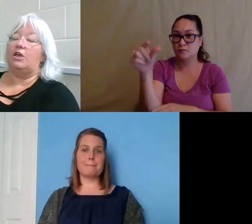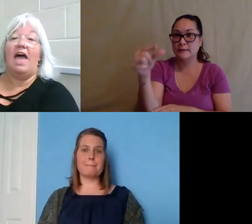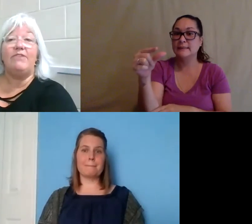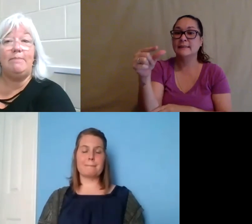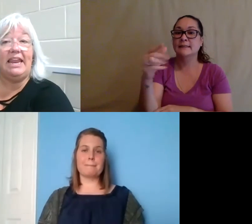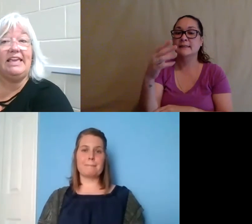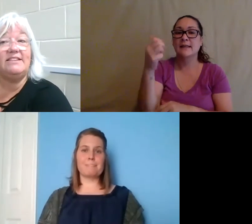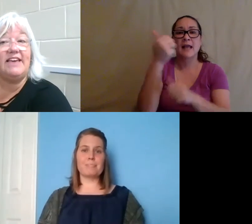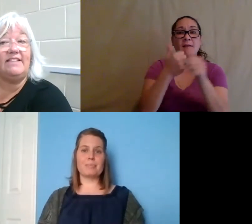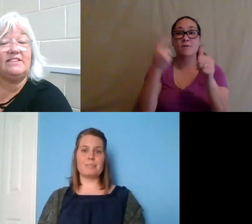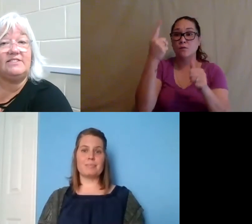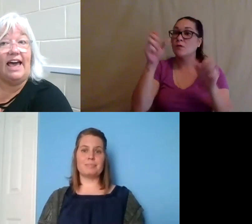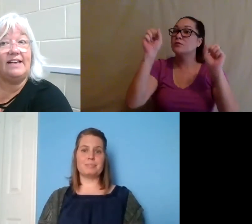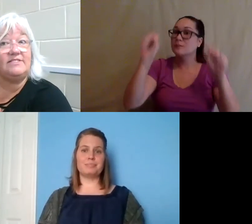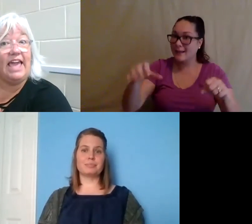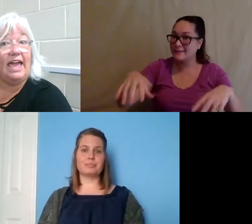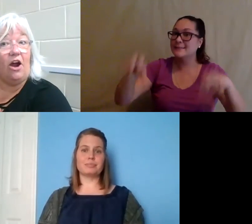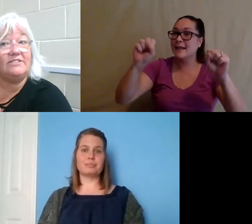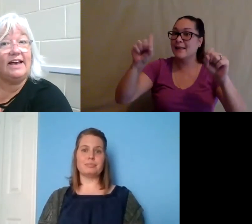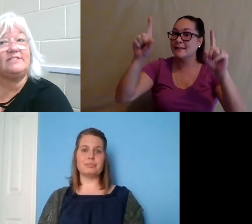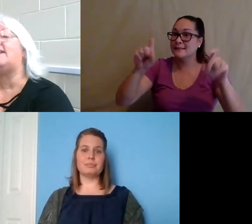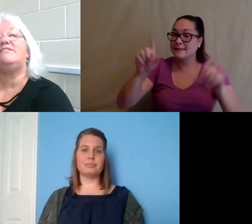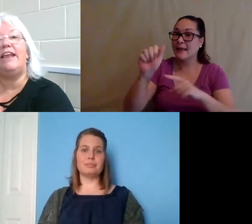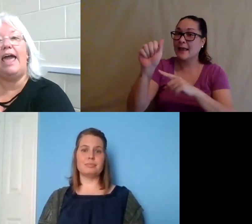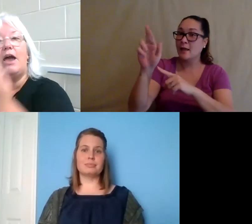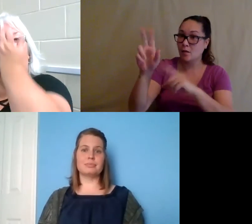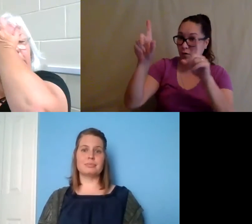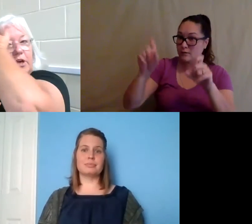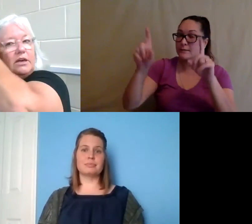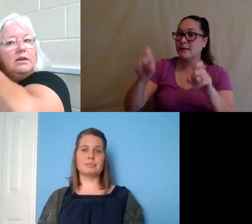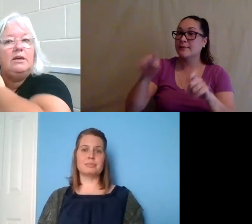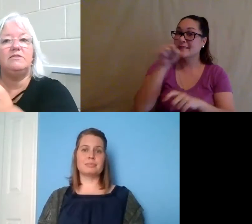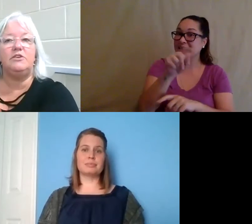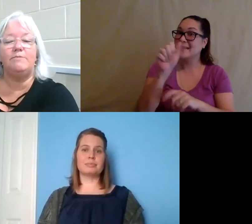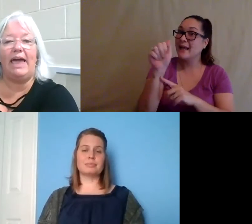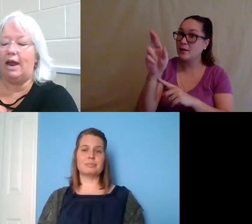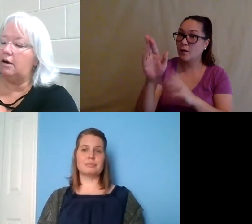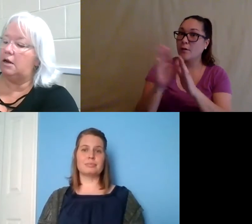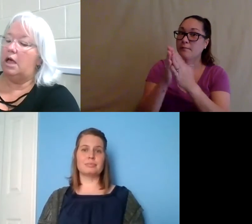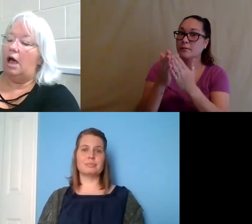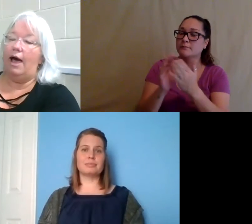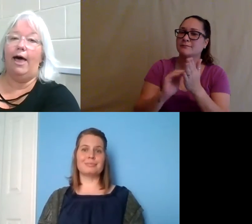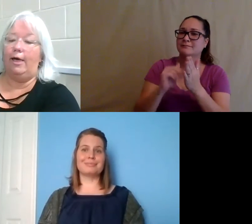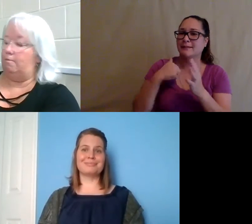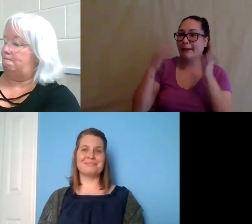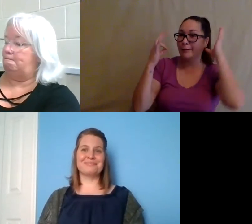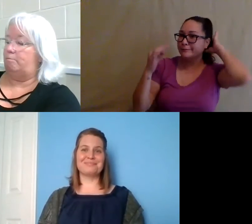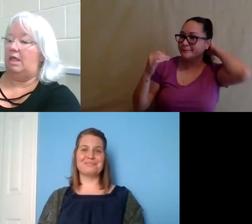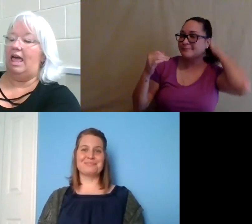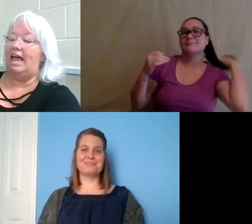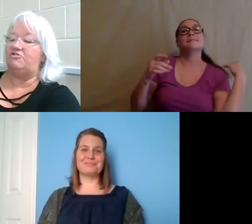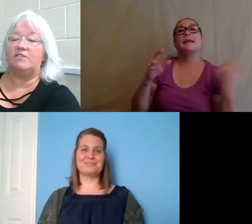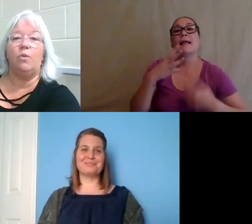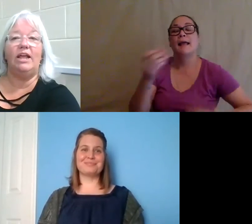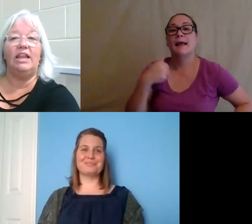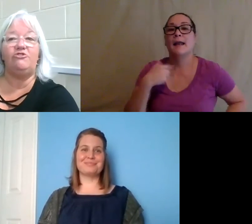and everybody can take this test, the AR test. It is an AR book. Excuse my hair.